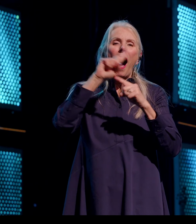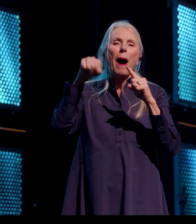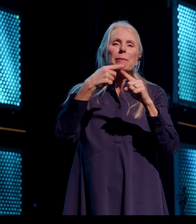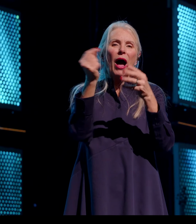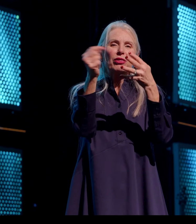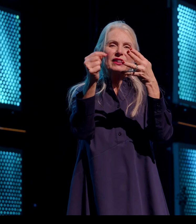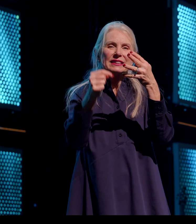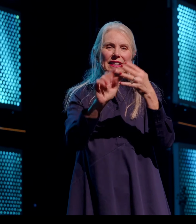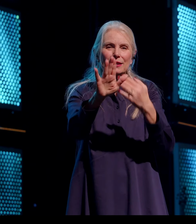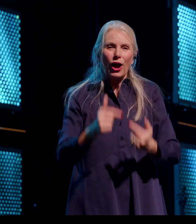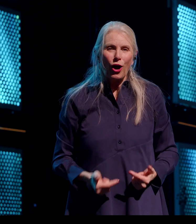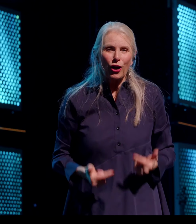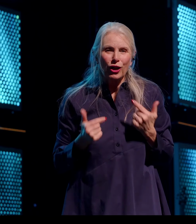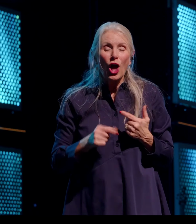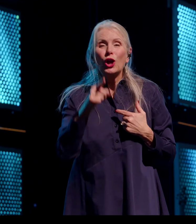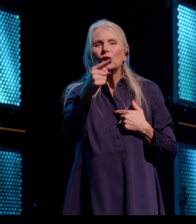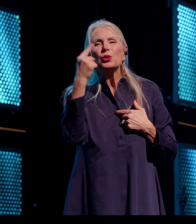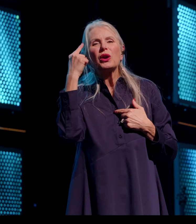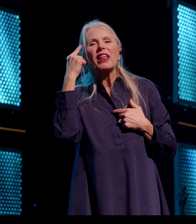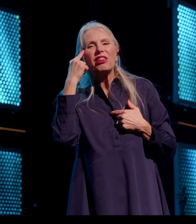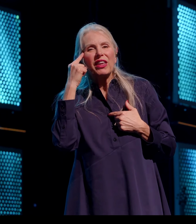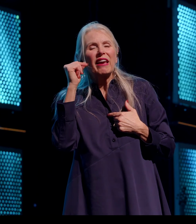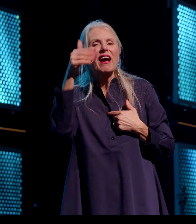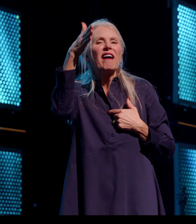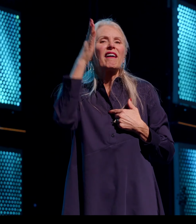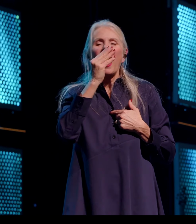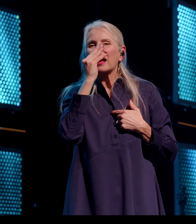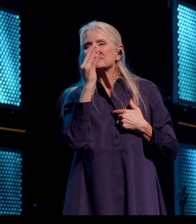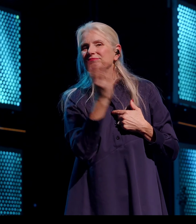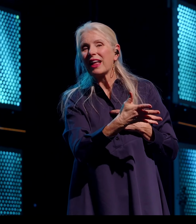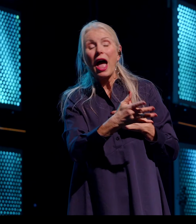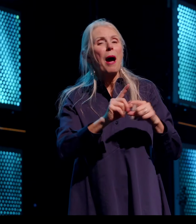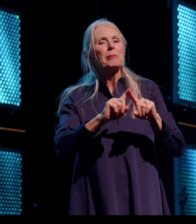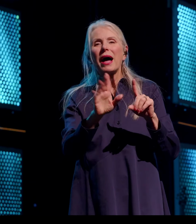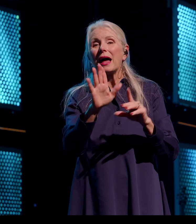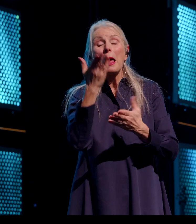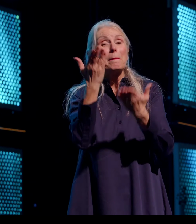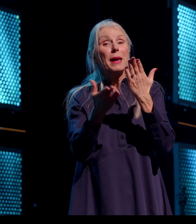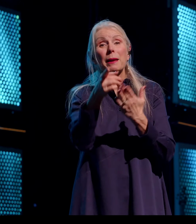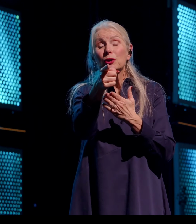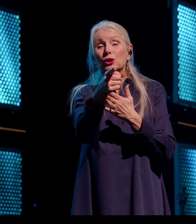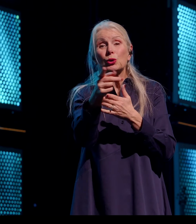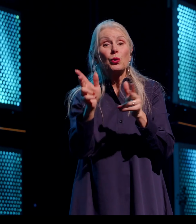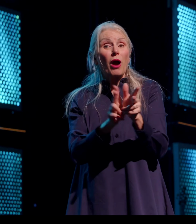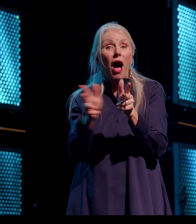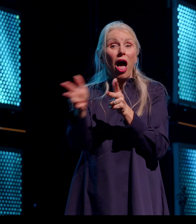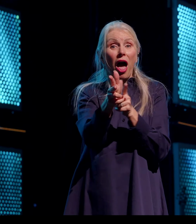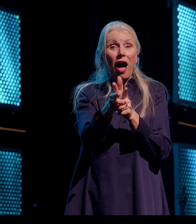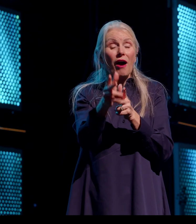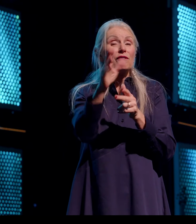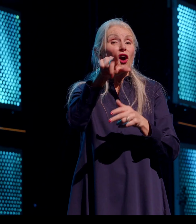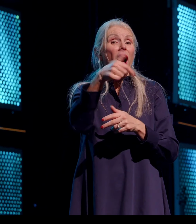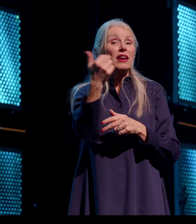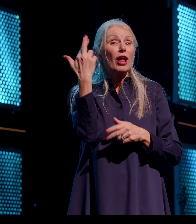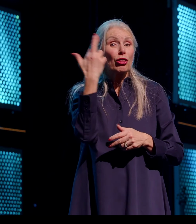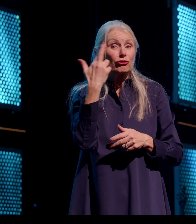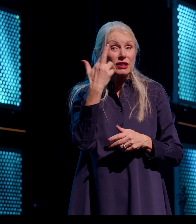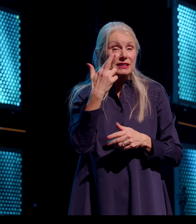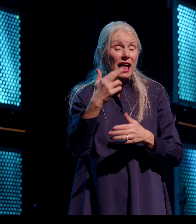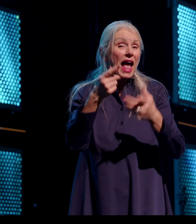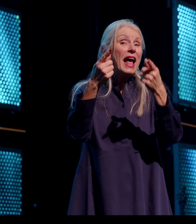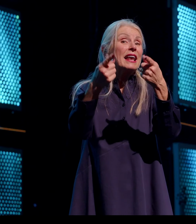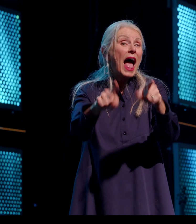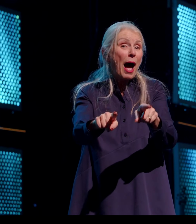think something's not working out. You could get frustrated, but maybe you got cut off for a reason. Maybe something happened for a